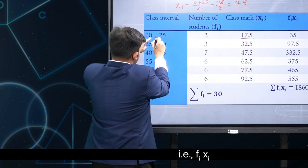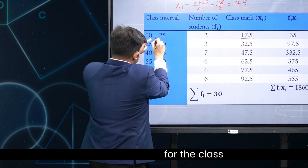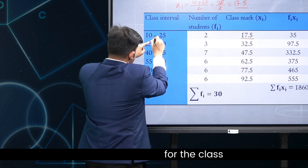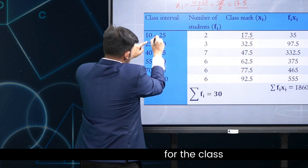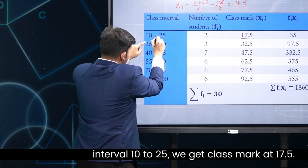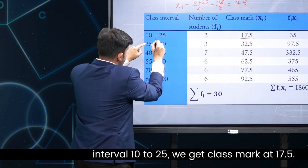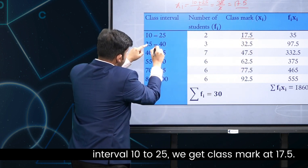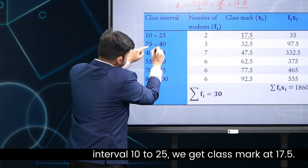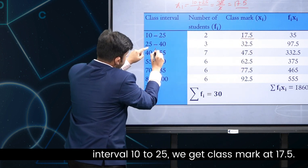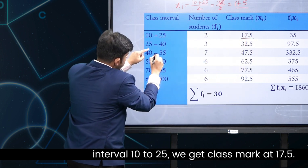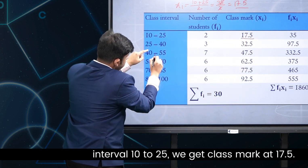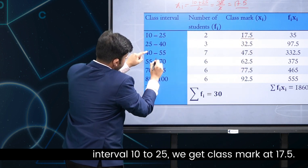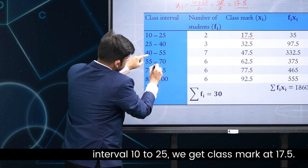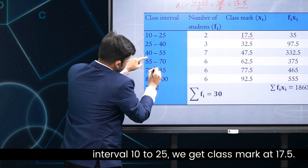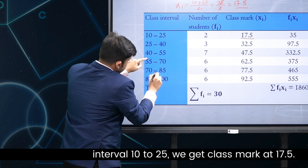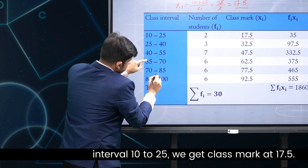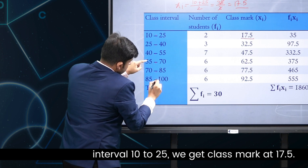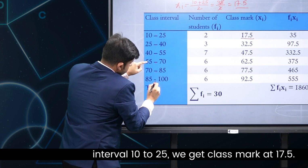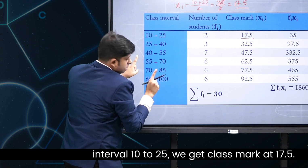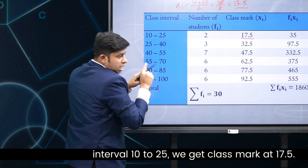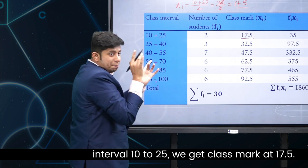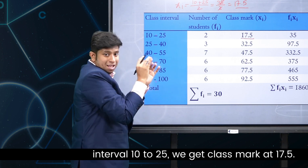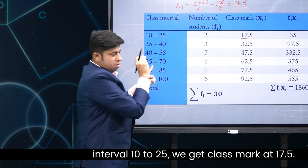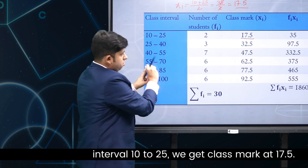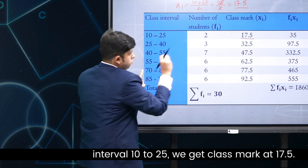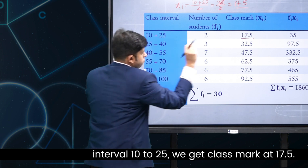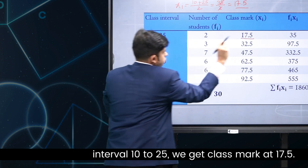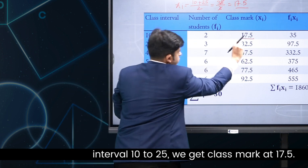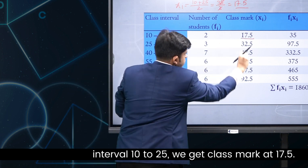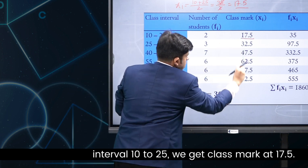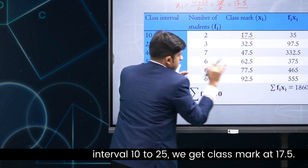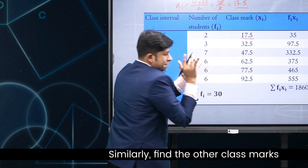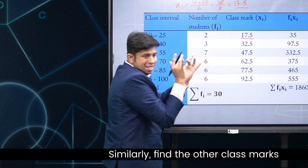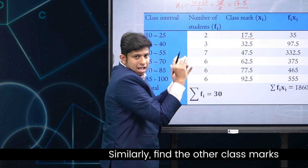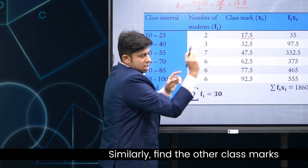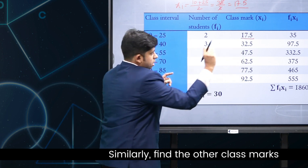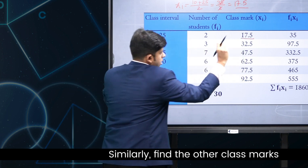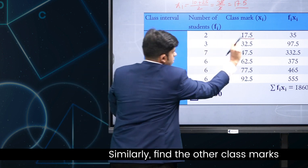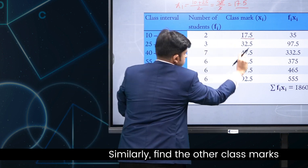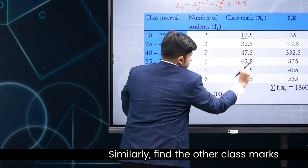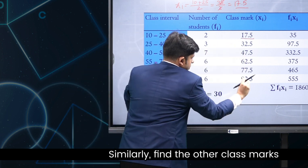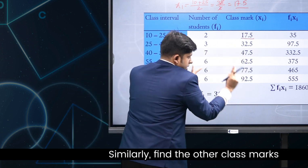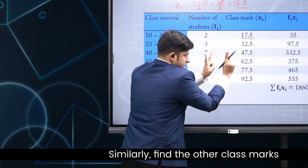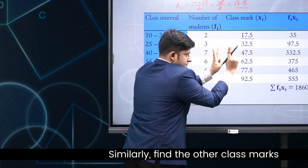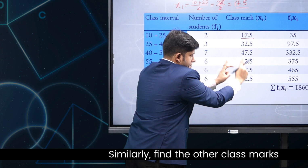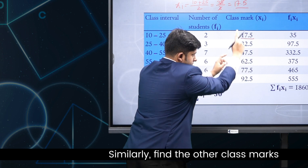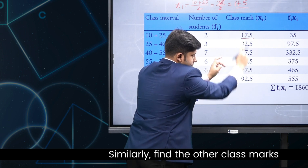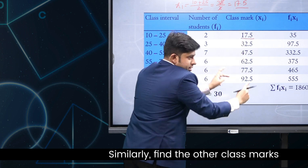For the class interval 10 to 25, we get class mark as 17.5. Similarly, find the other class marks for the respective